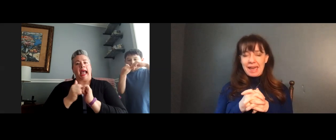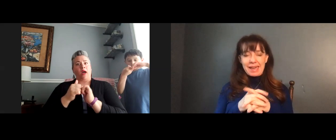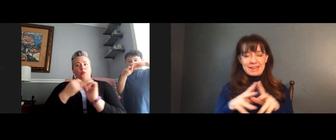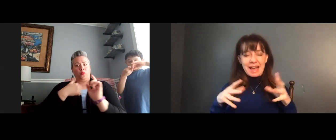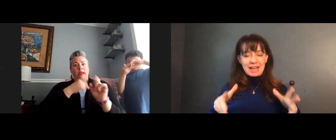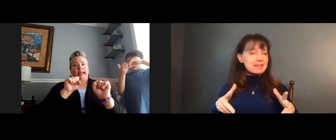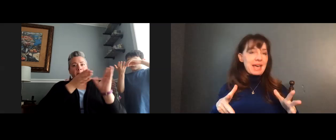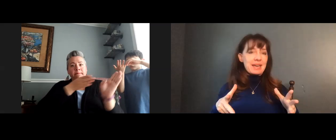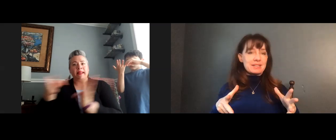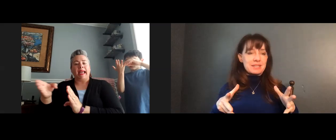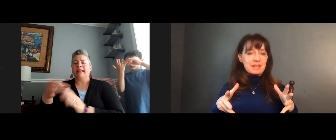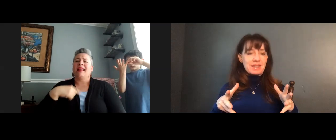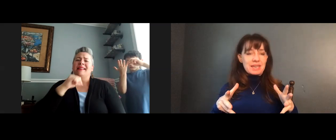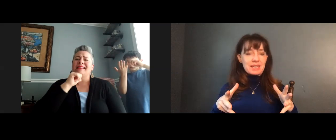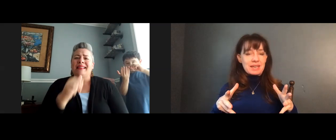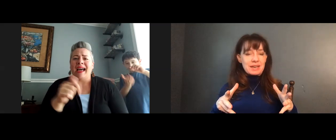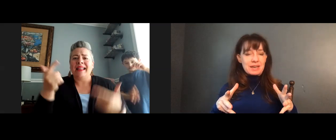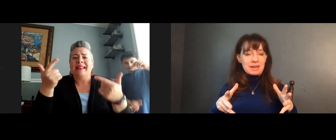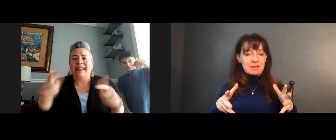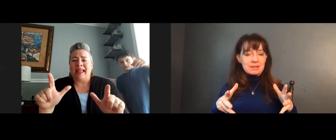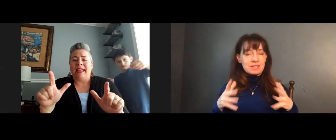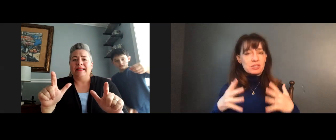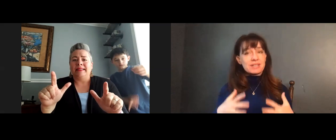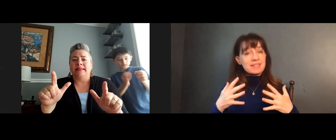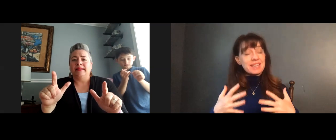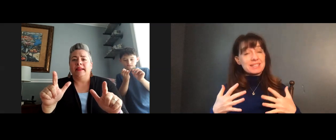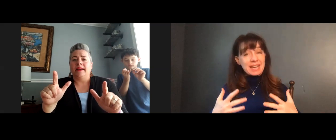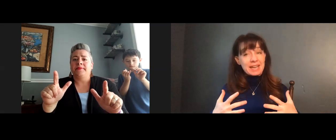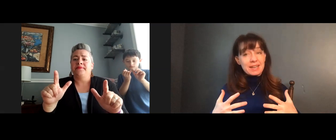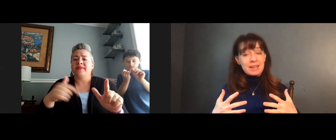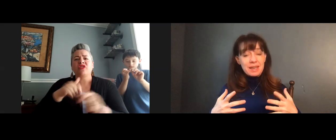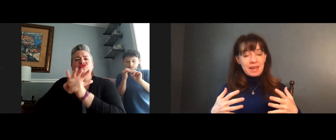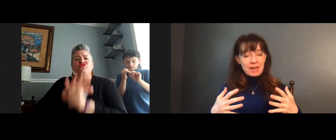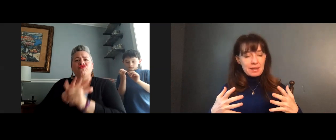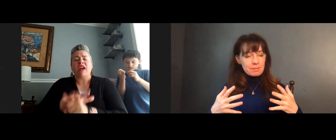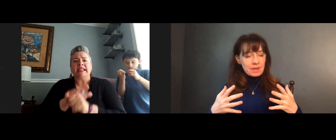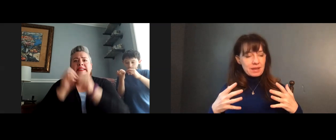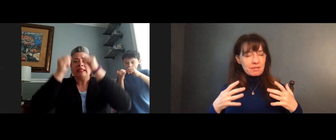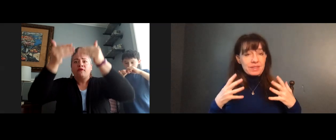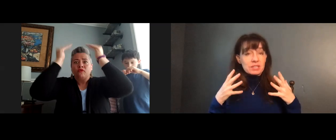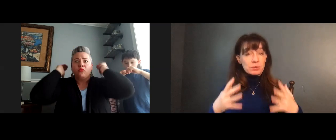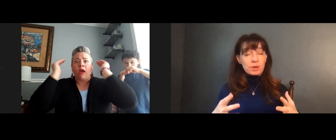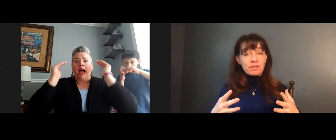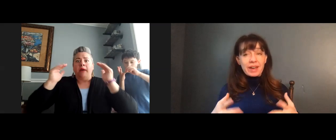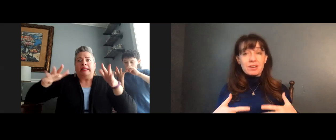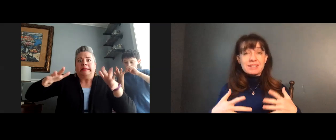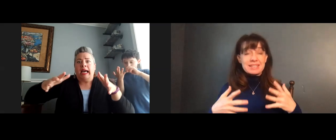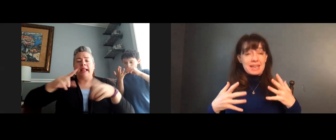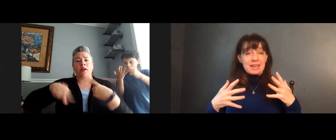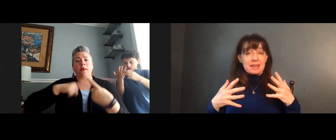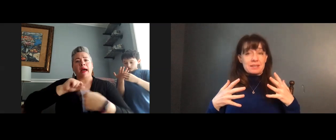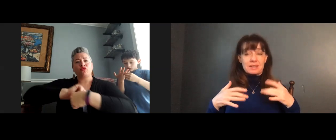it and not let the uh the stress and the anxiety um of this coronavirus